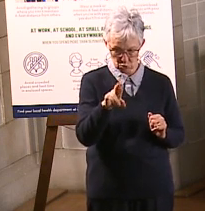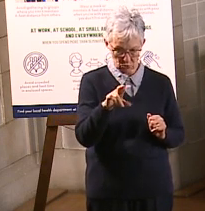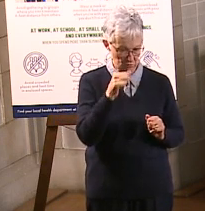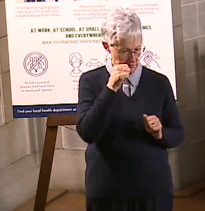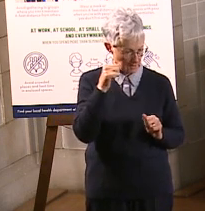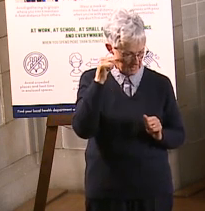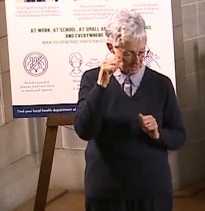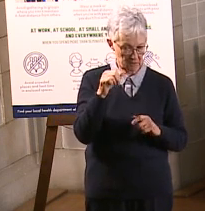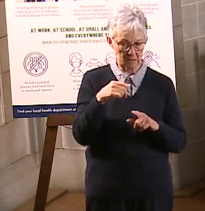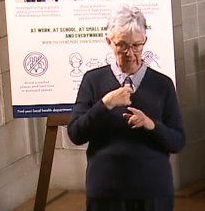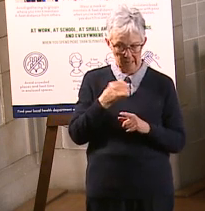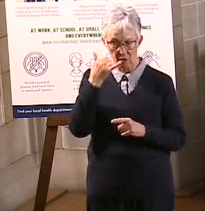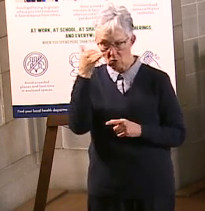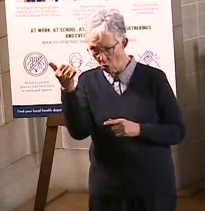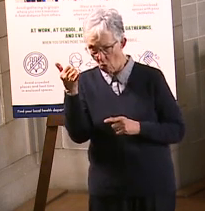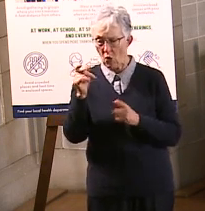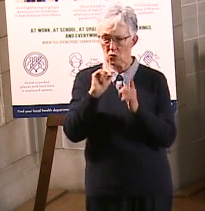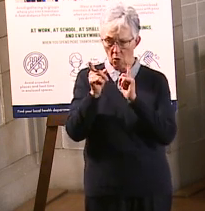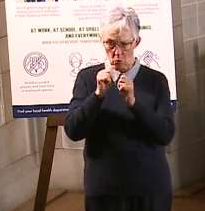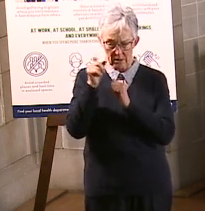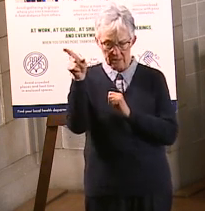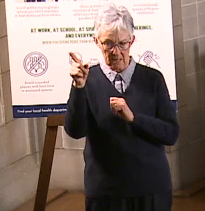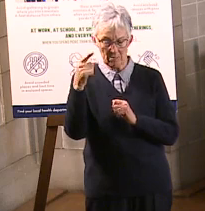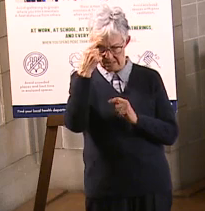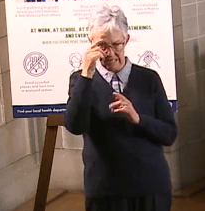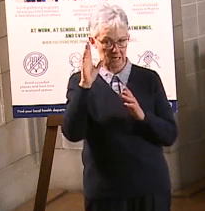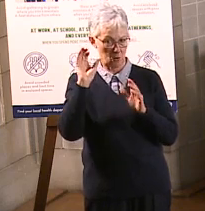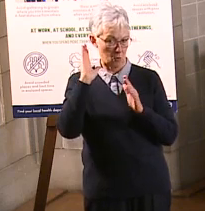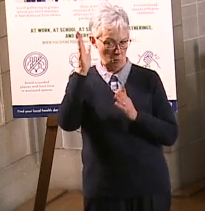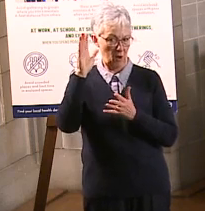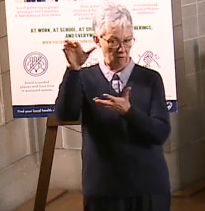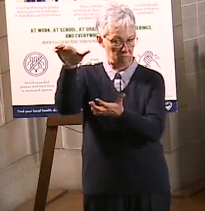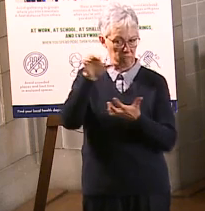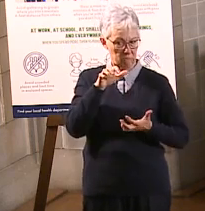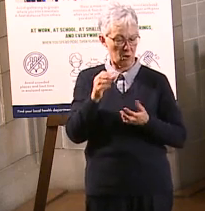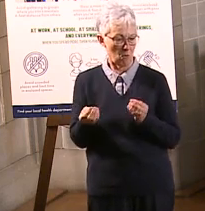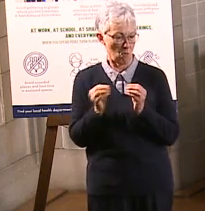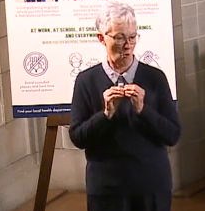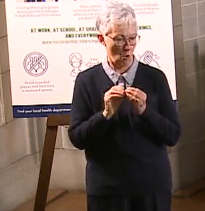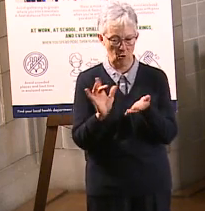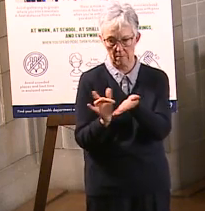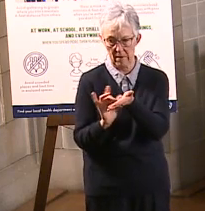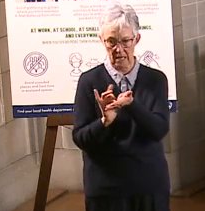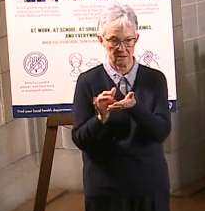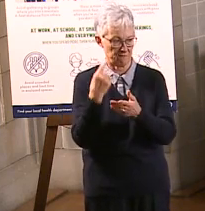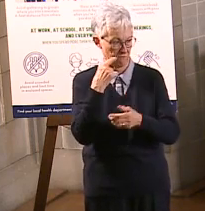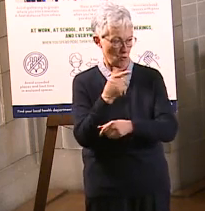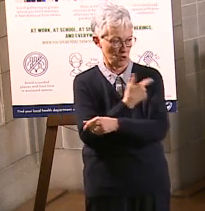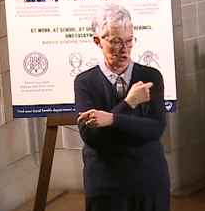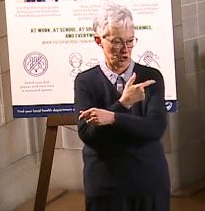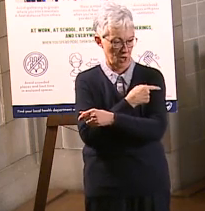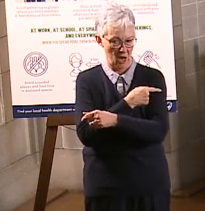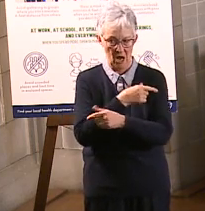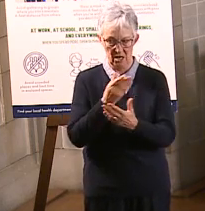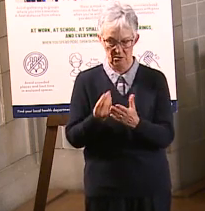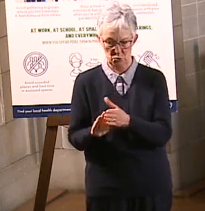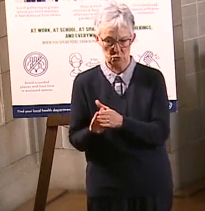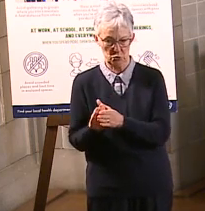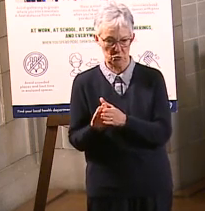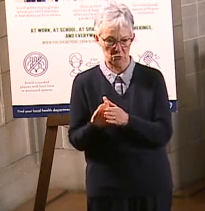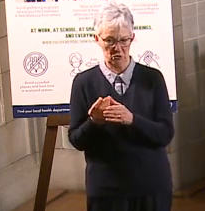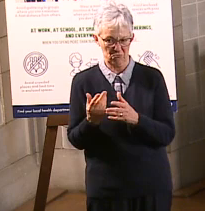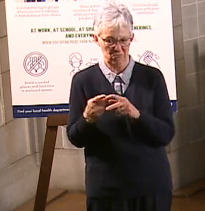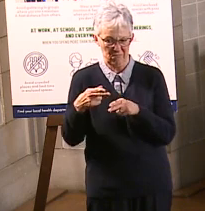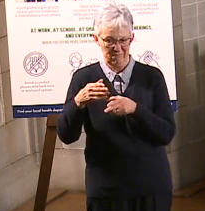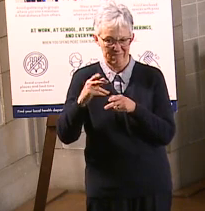Pfizer as well later this month. So that's good news. And that we'll be getting a very steady stream of vaccines from Pfizer, which is